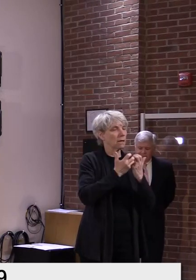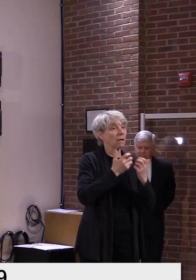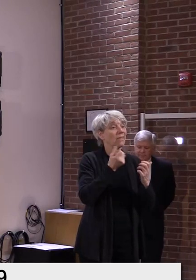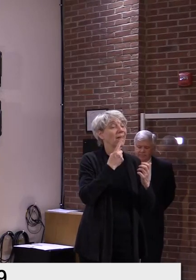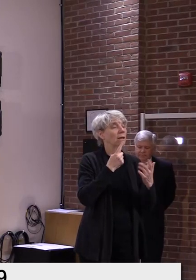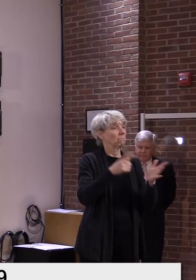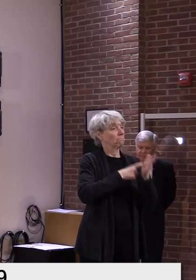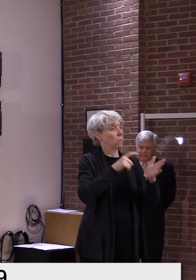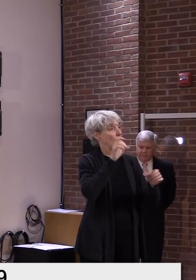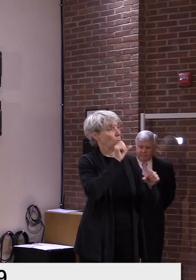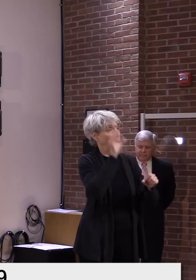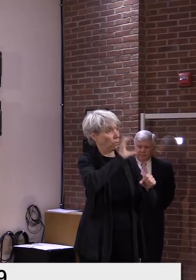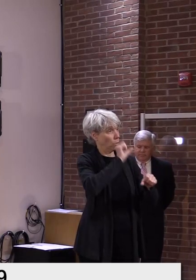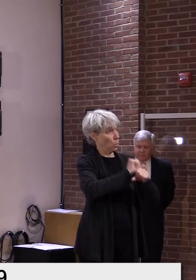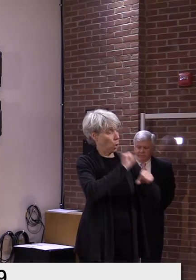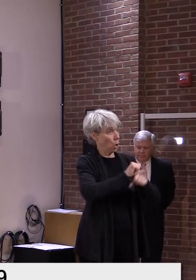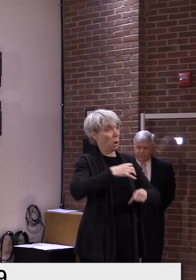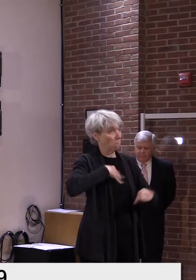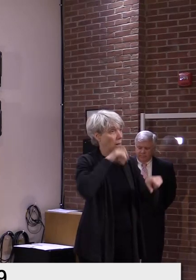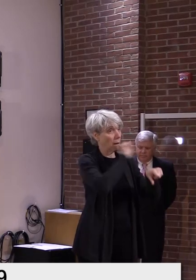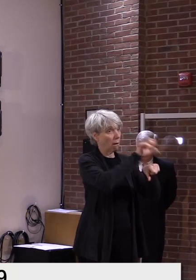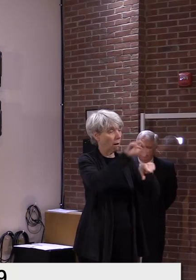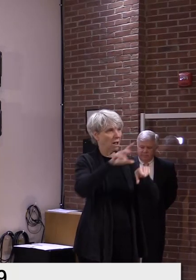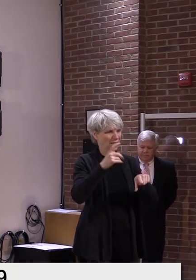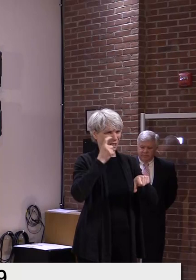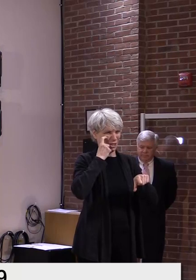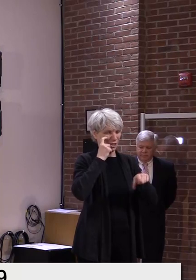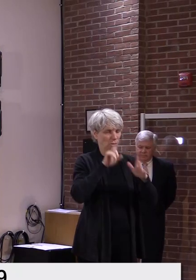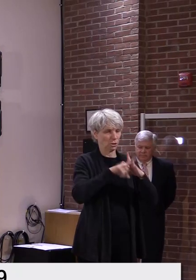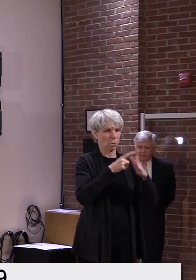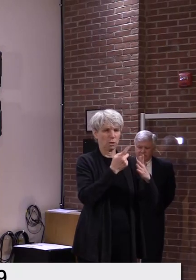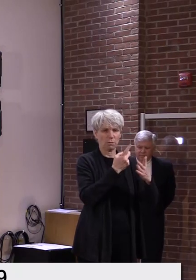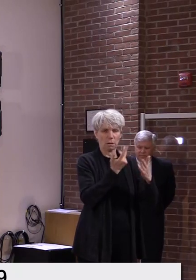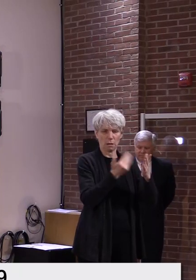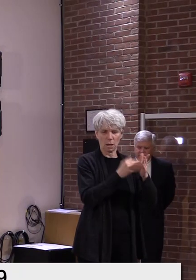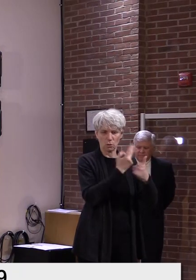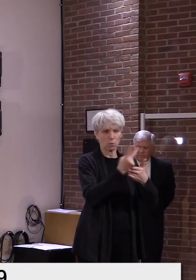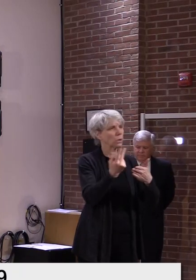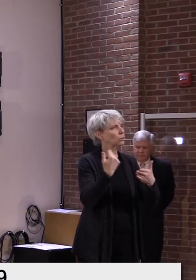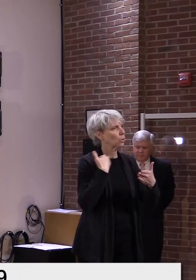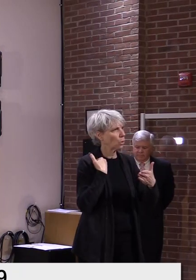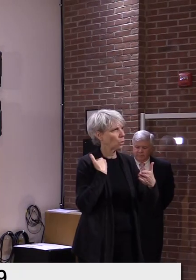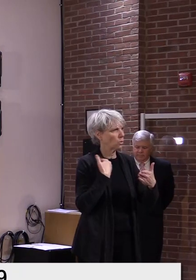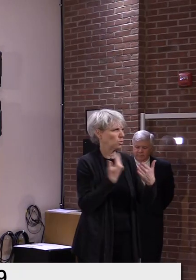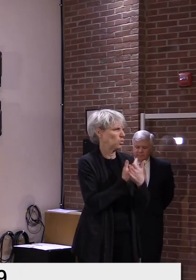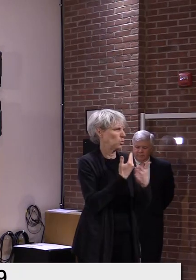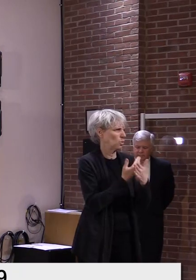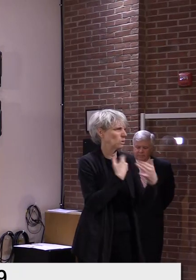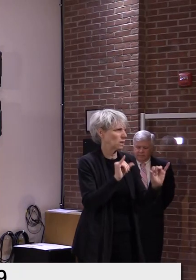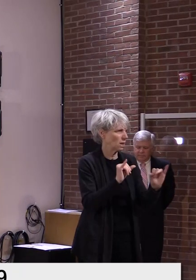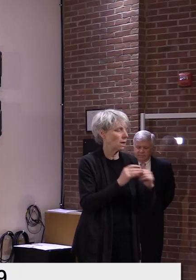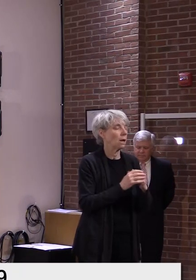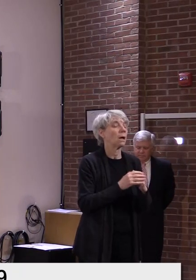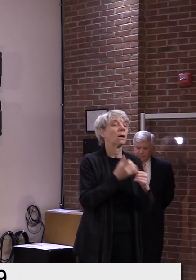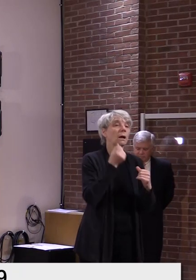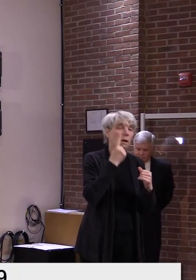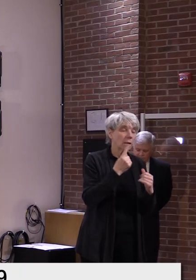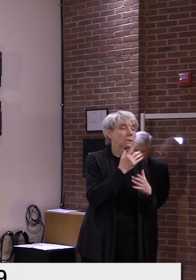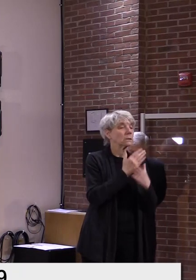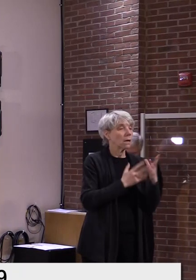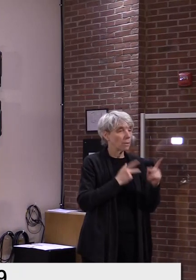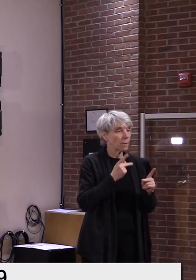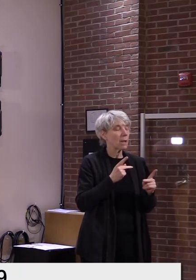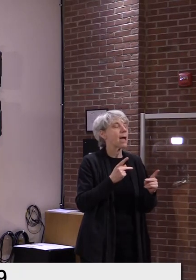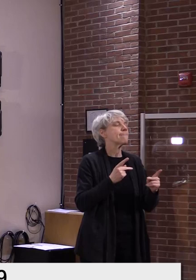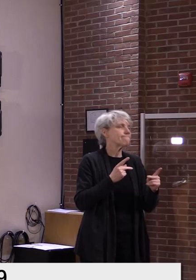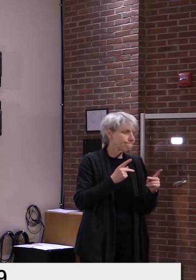been a couple of weeks. I would say that it's probably a combination of two things. One is obviously people needing to look for work and returning to